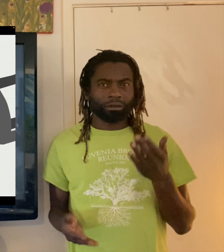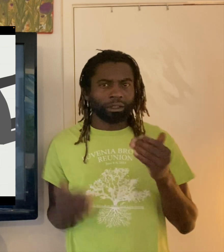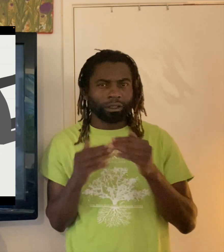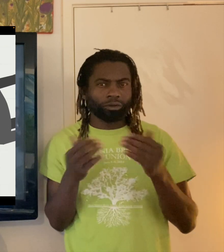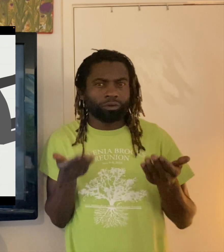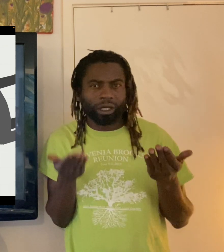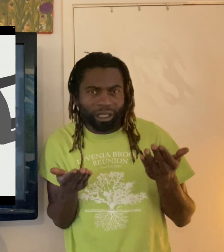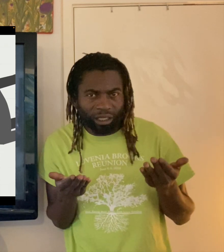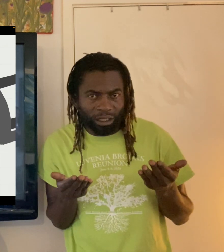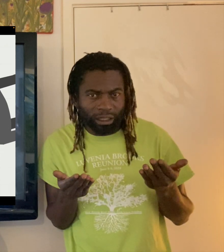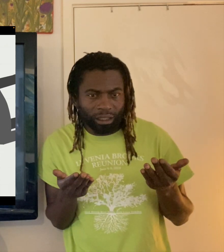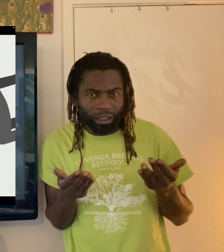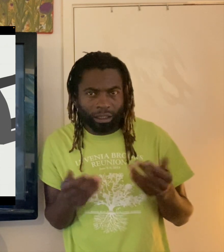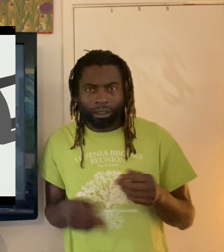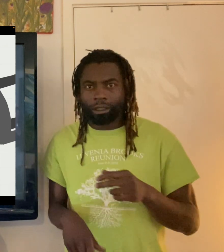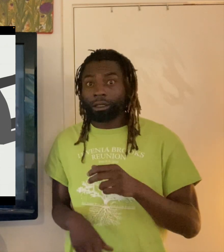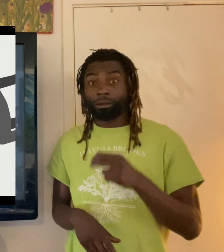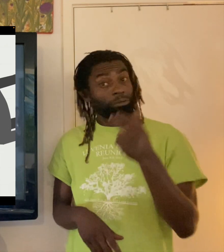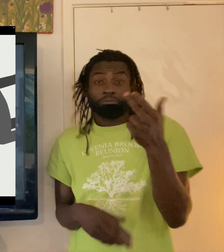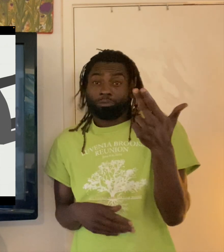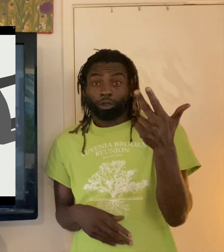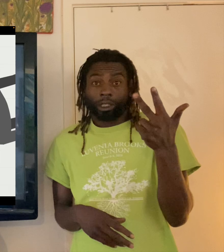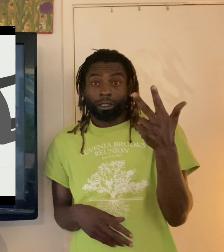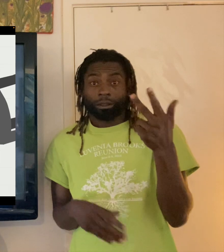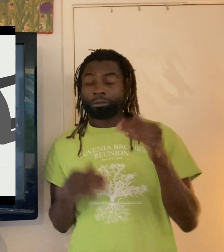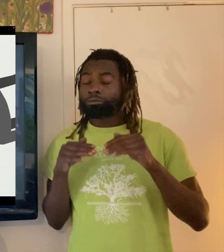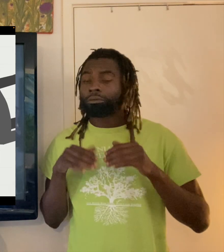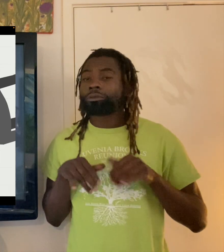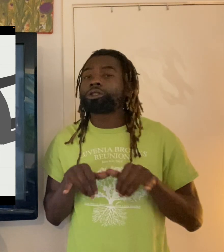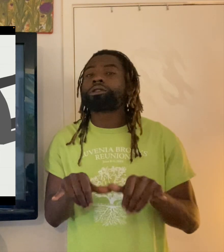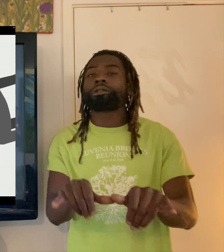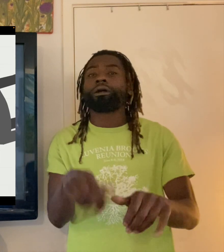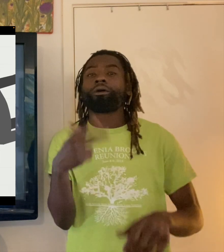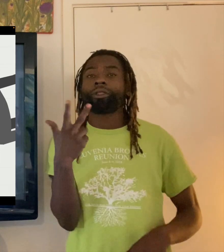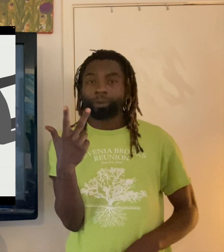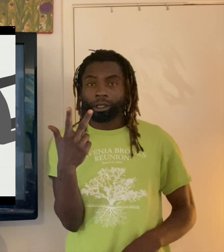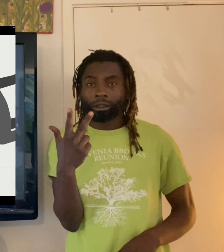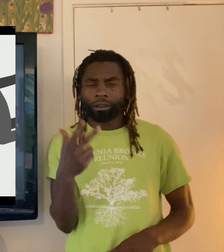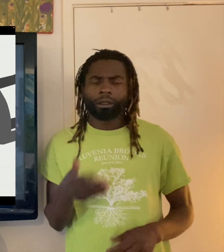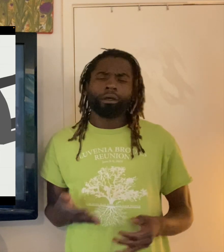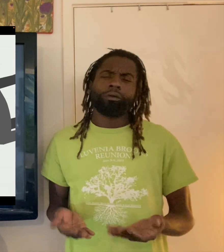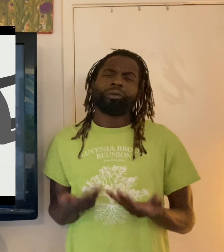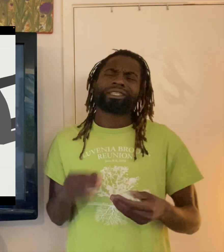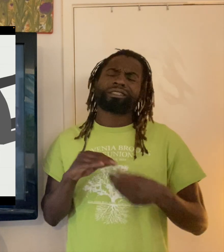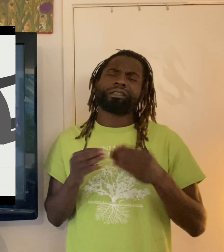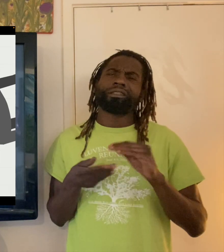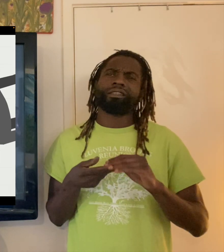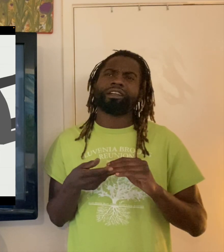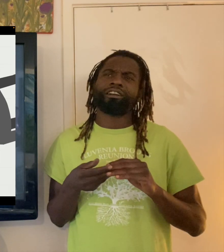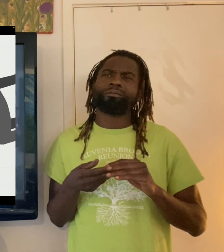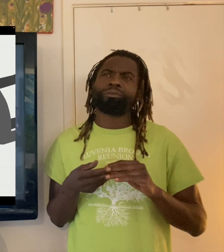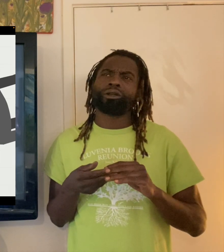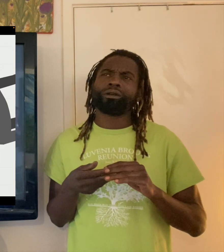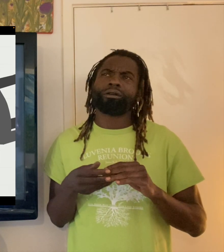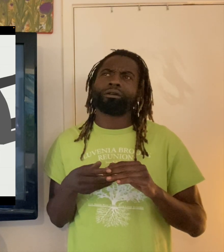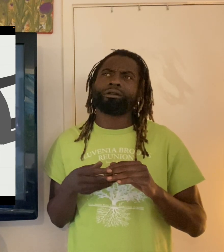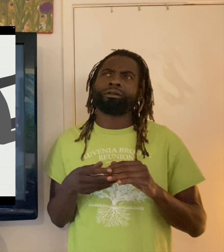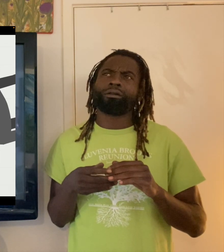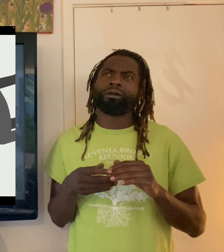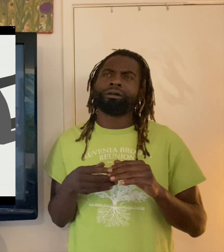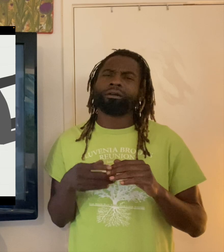anybody know? That's right, 3 donuts. Do you know what is the number we use when we don't have